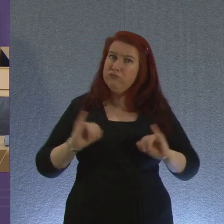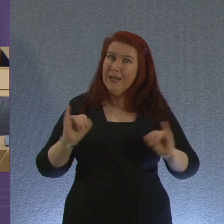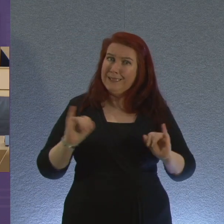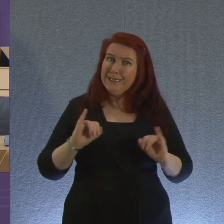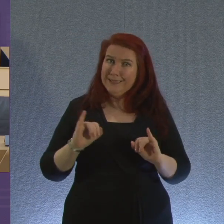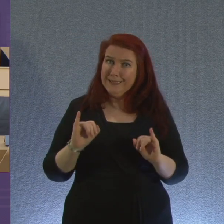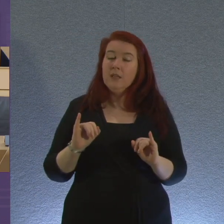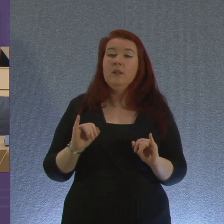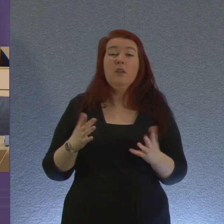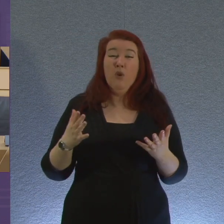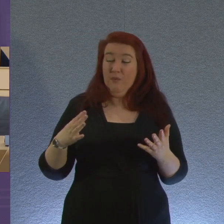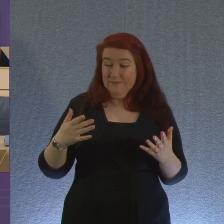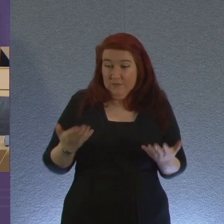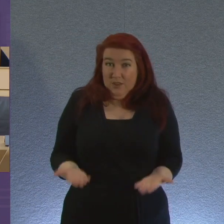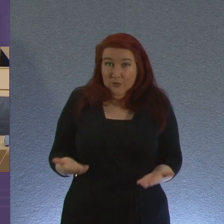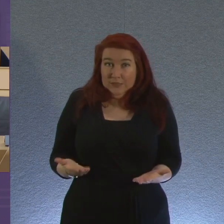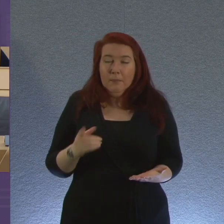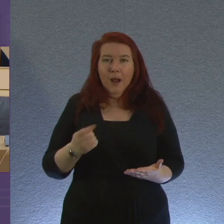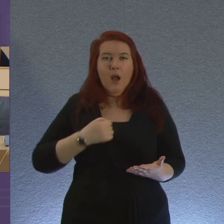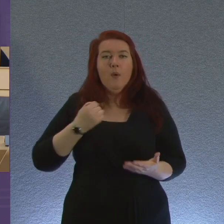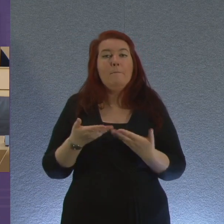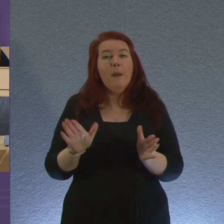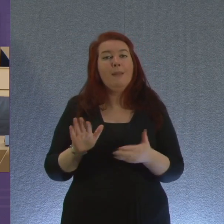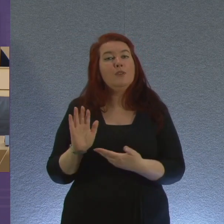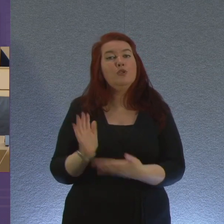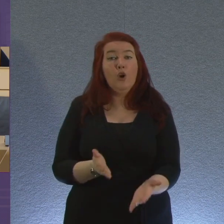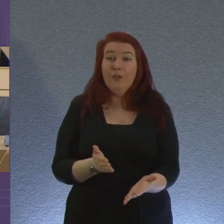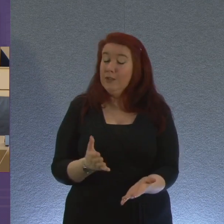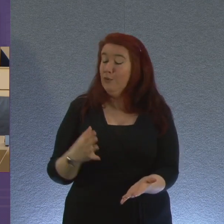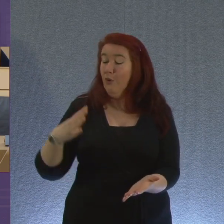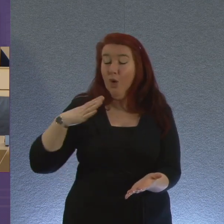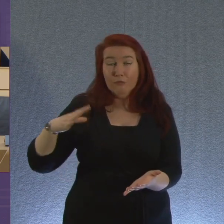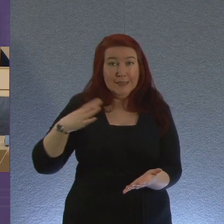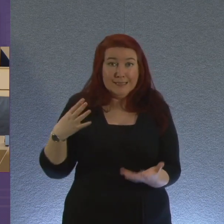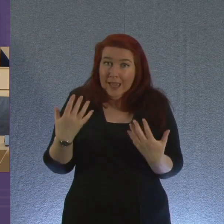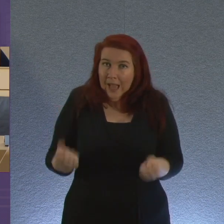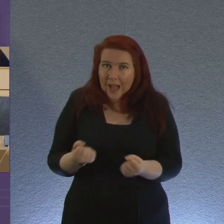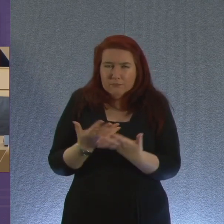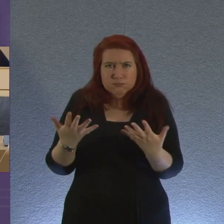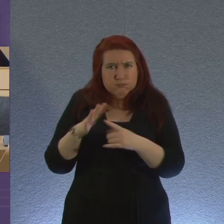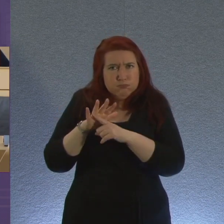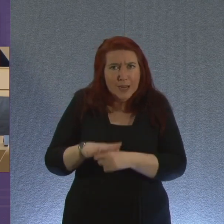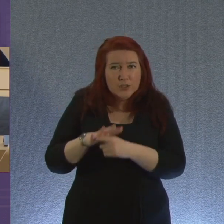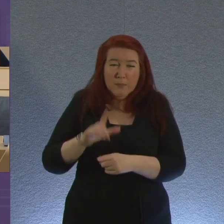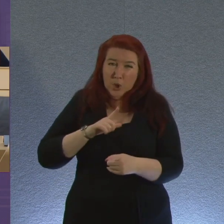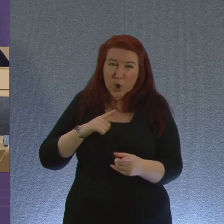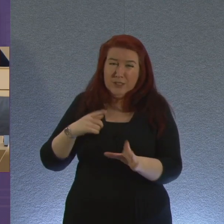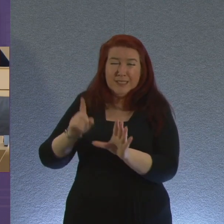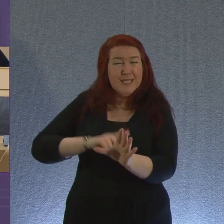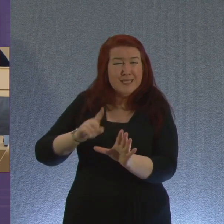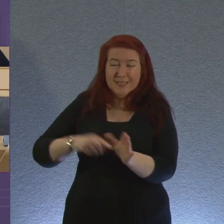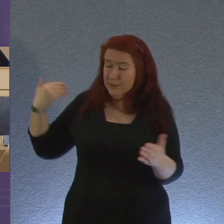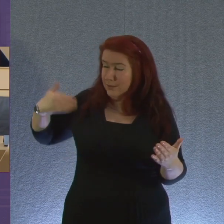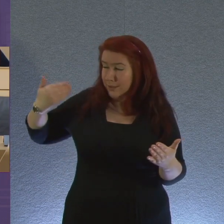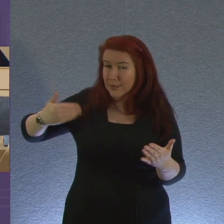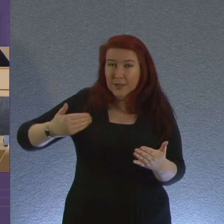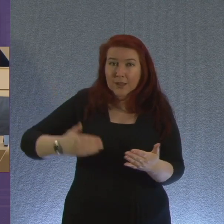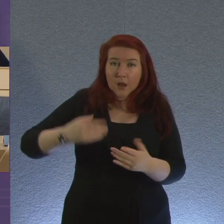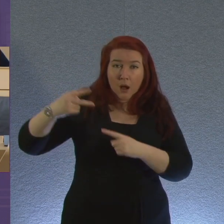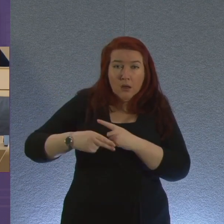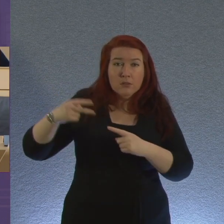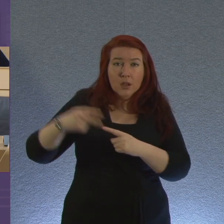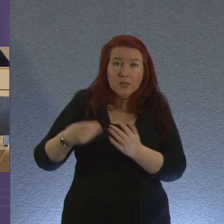of our public services are under massive pressure after years upon years of